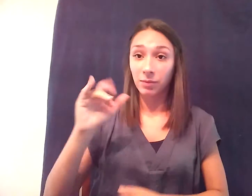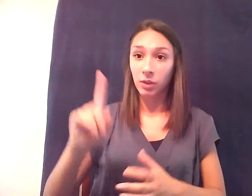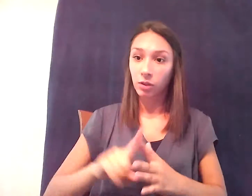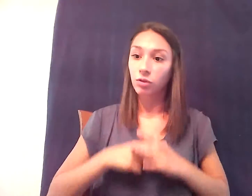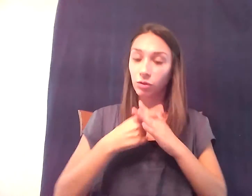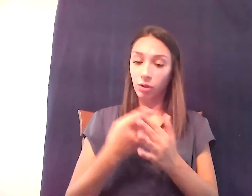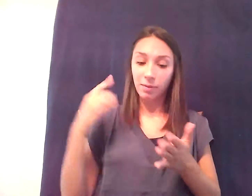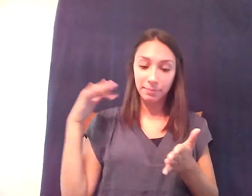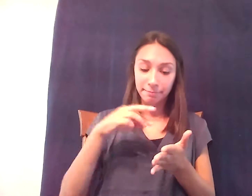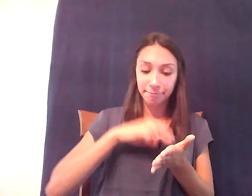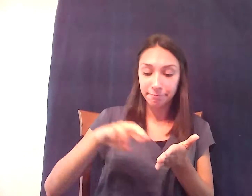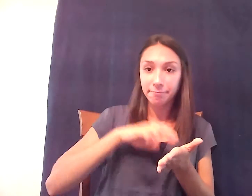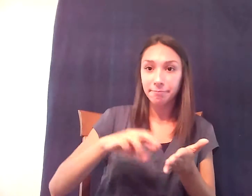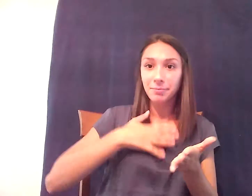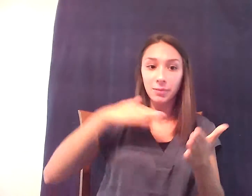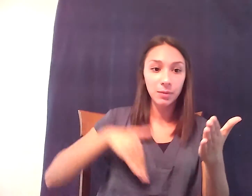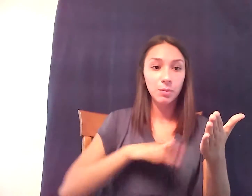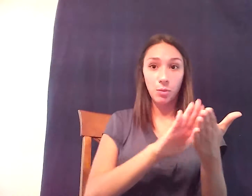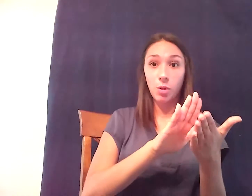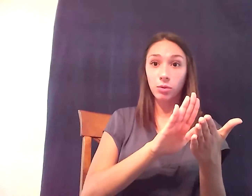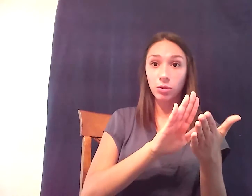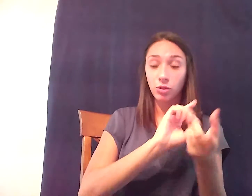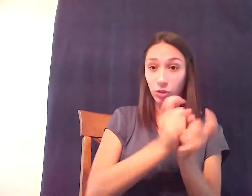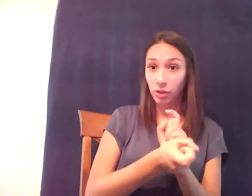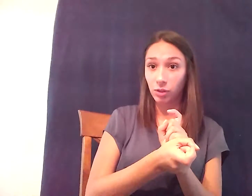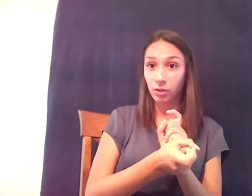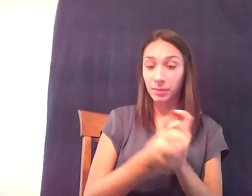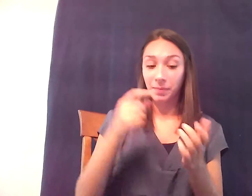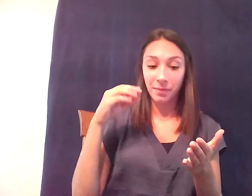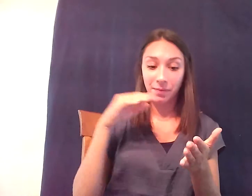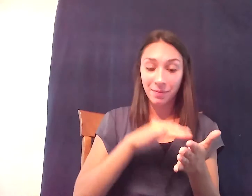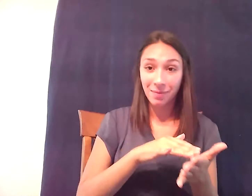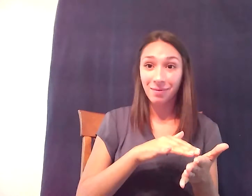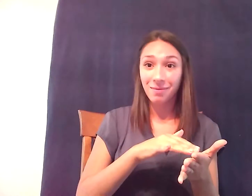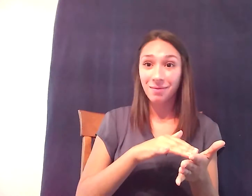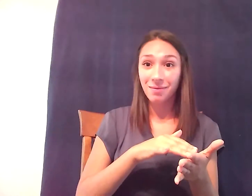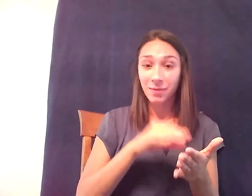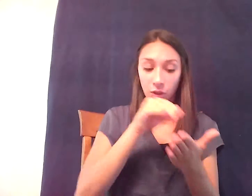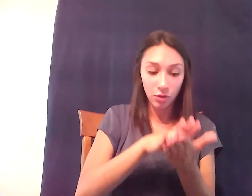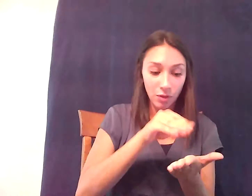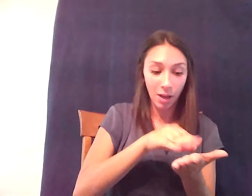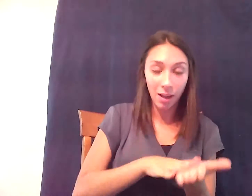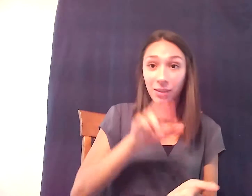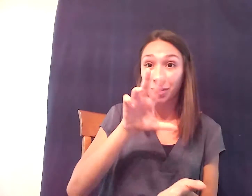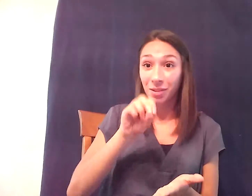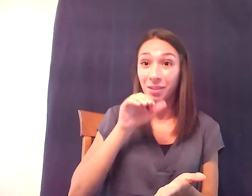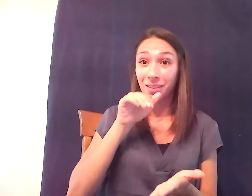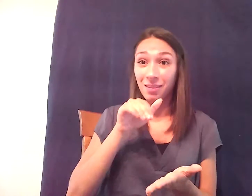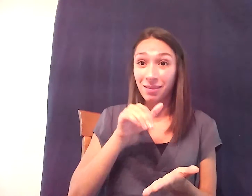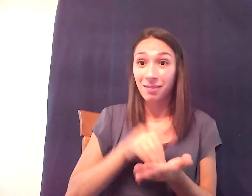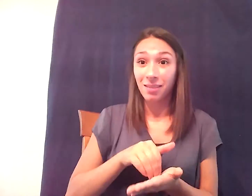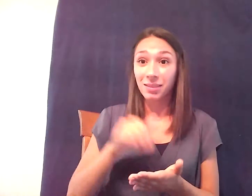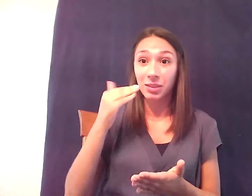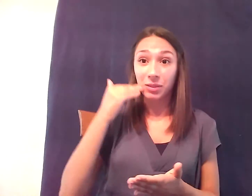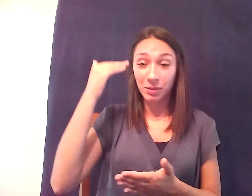my whole approach to stress. This study tracked 30,000 adults in the United States for 8 years, and they started